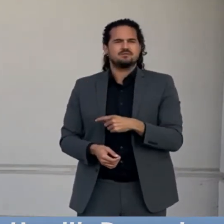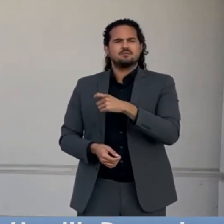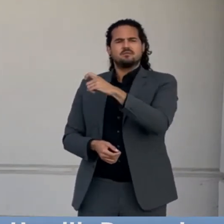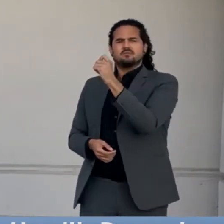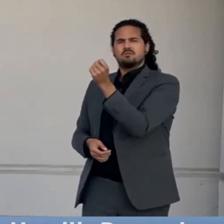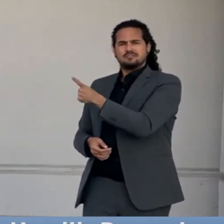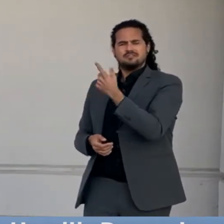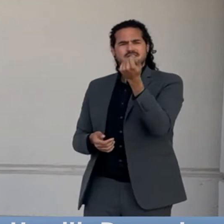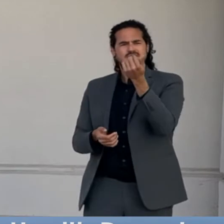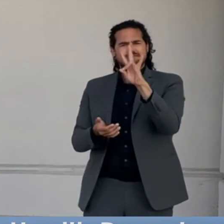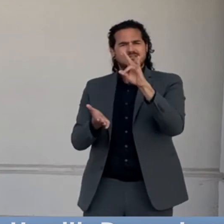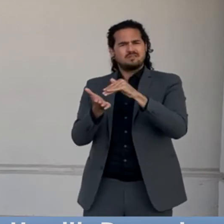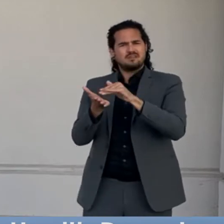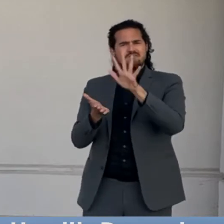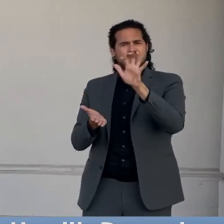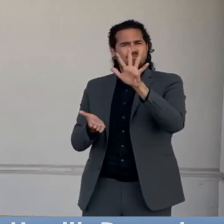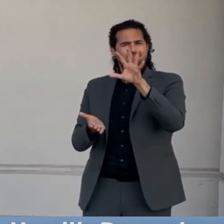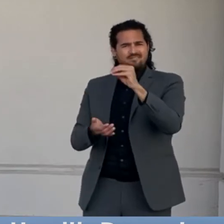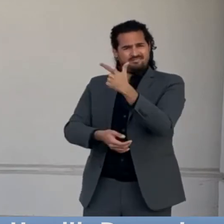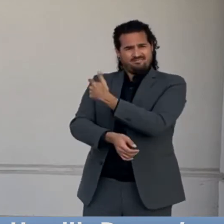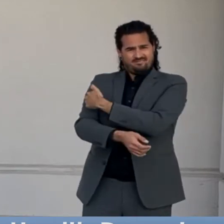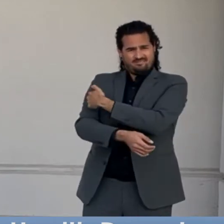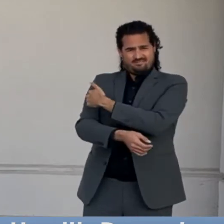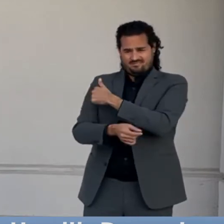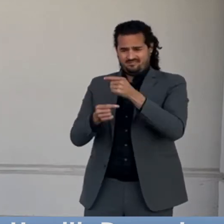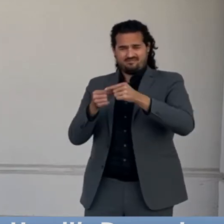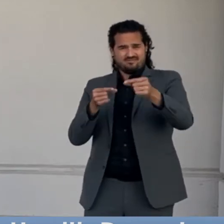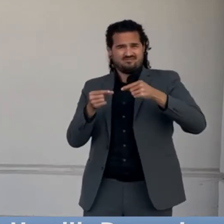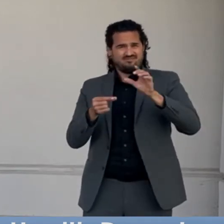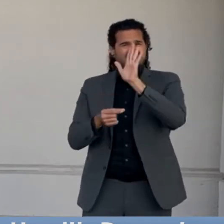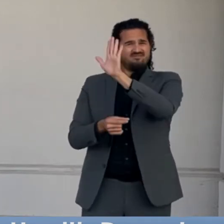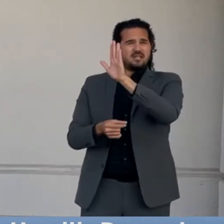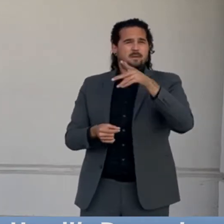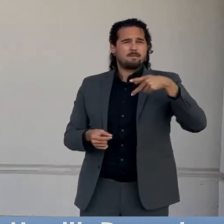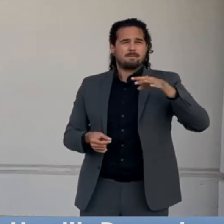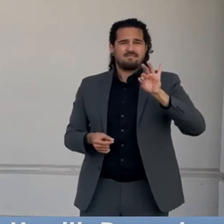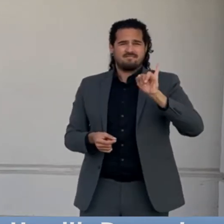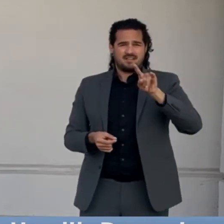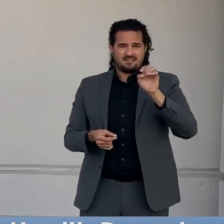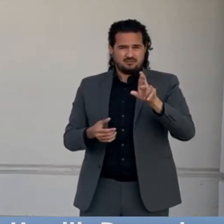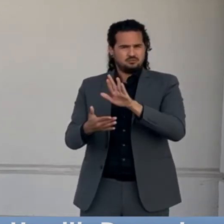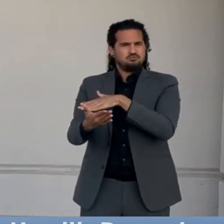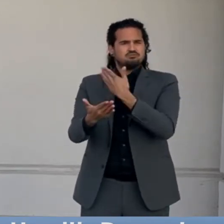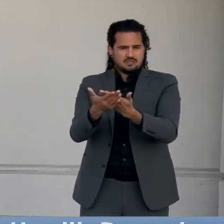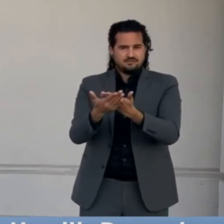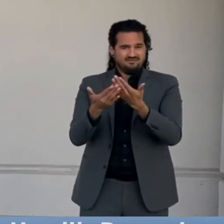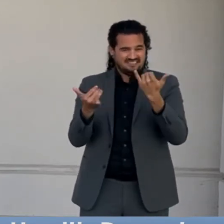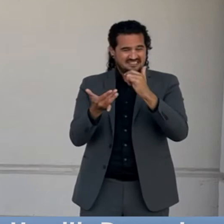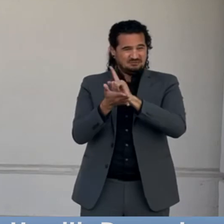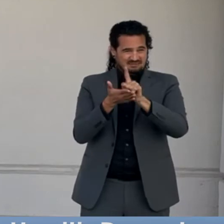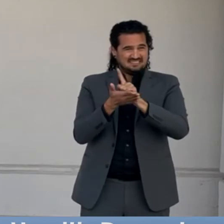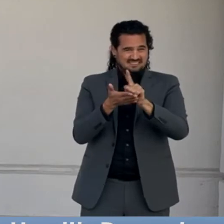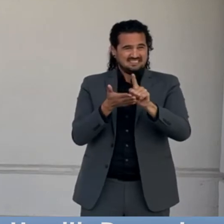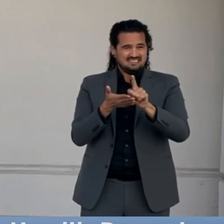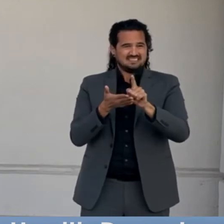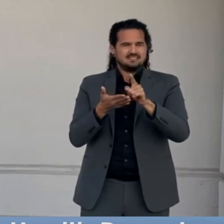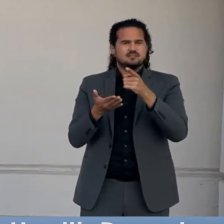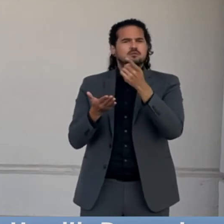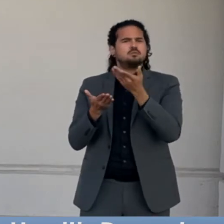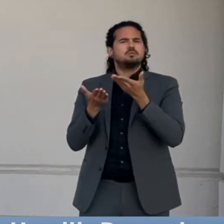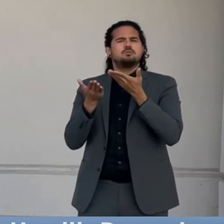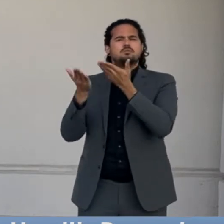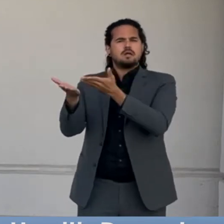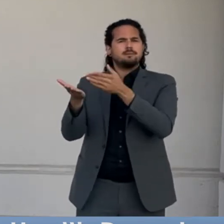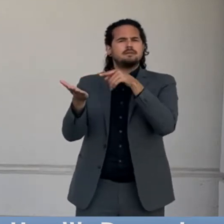17,550 Pfizer dose allocation that's coming this week, is the recommendation to vaccinate